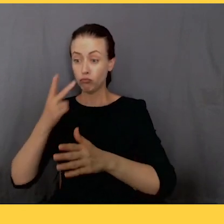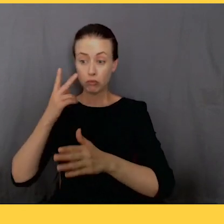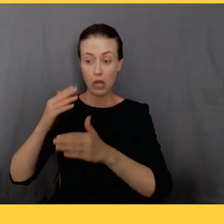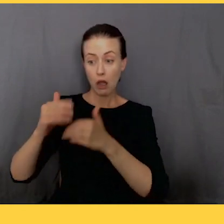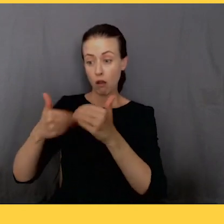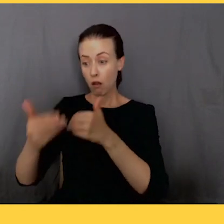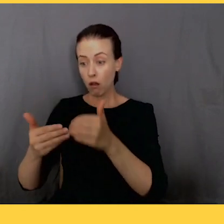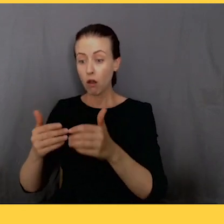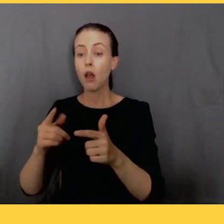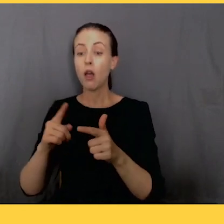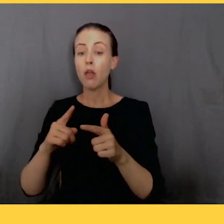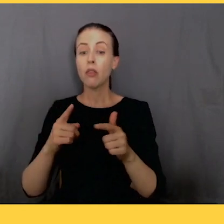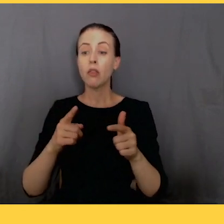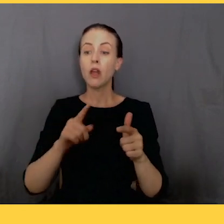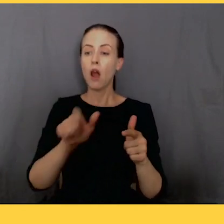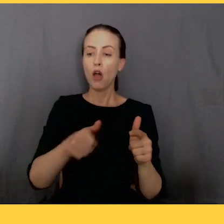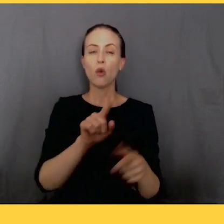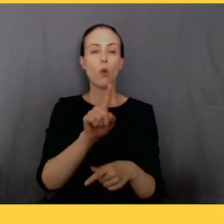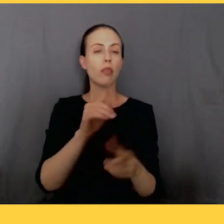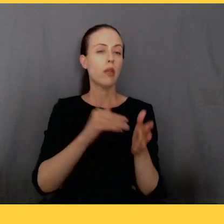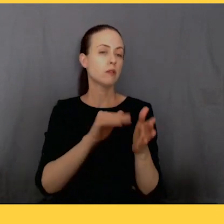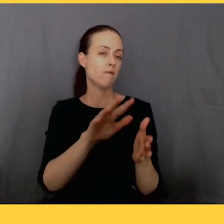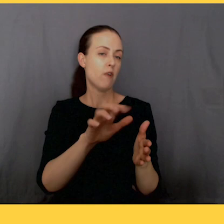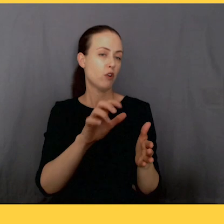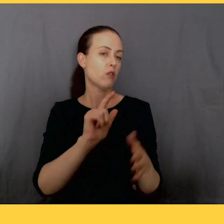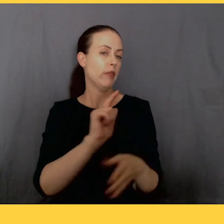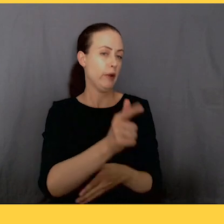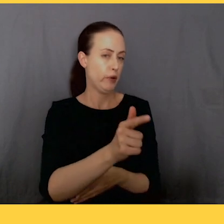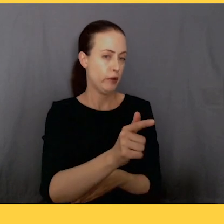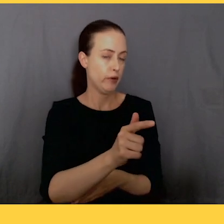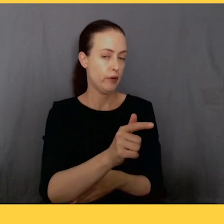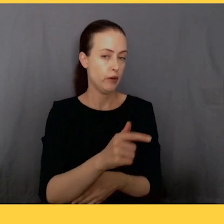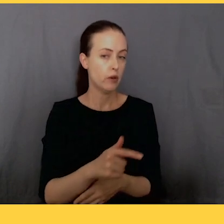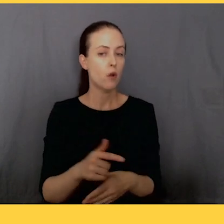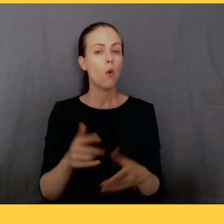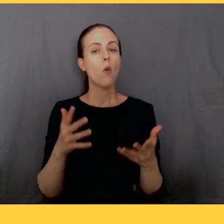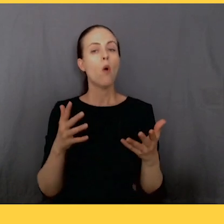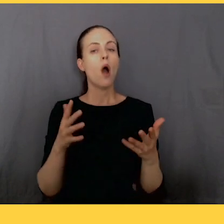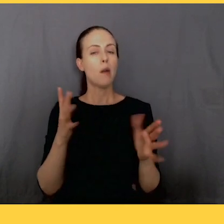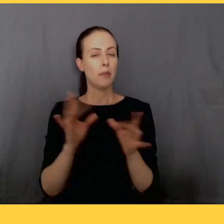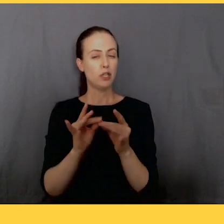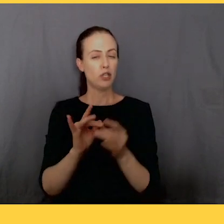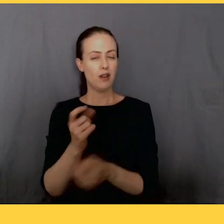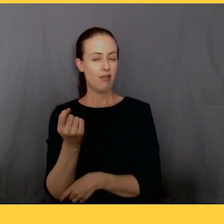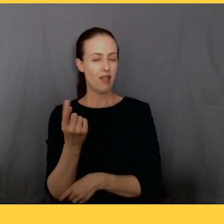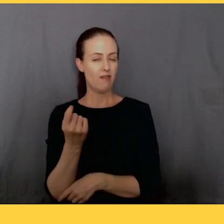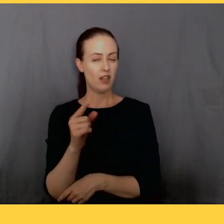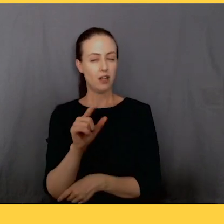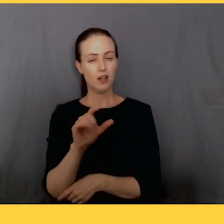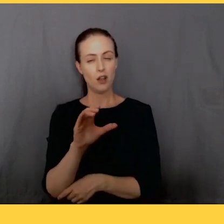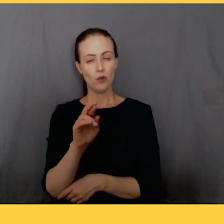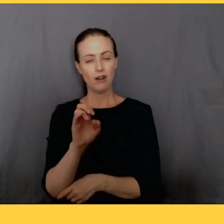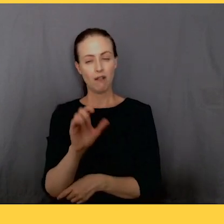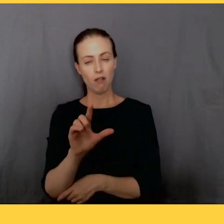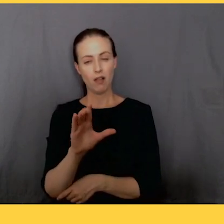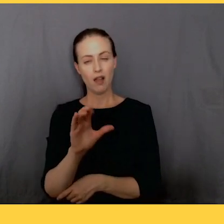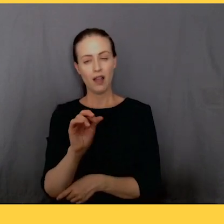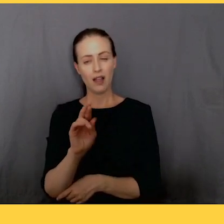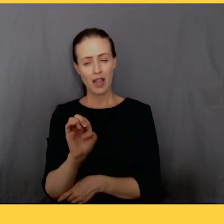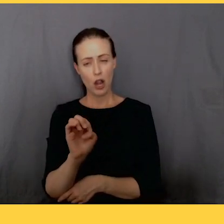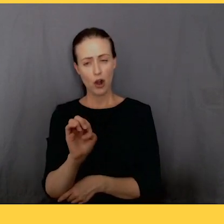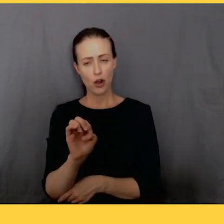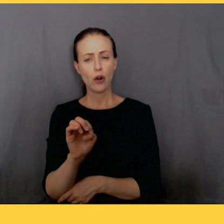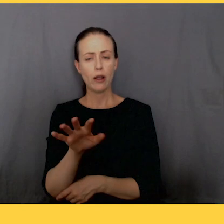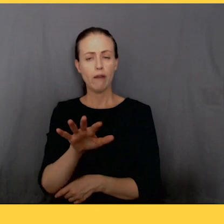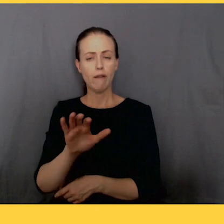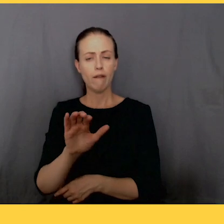I showed 11 customers that were critical care customers. That doesn't mean that they're necessarily low income customers.